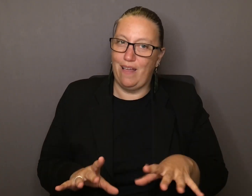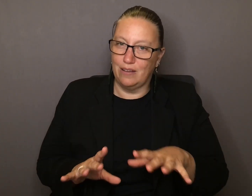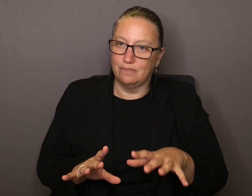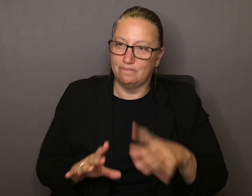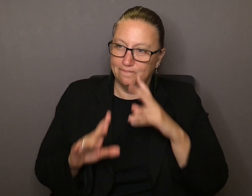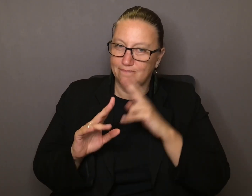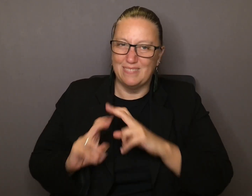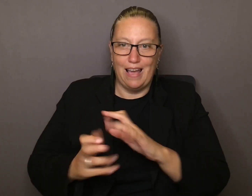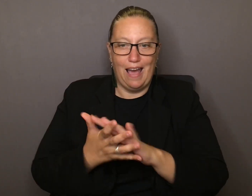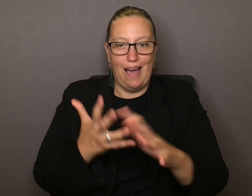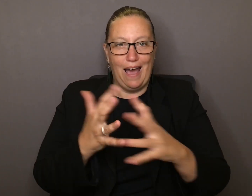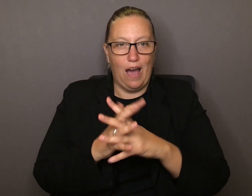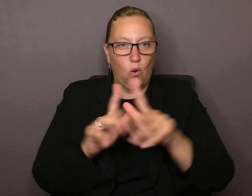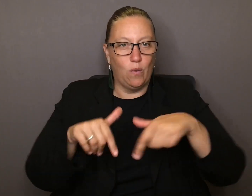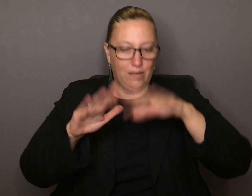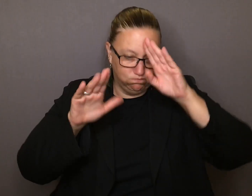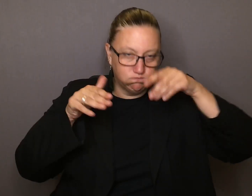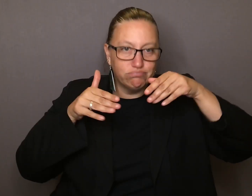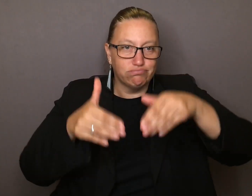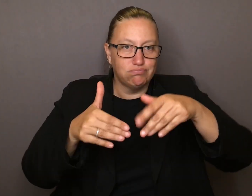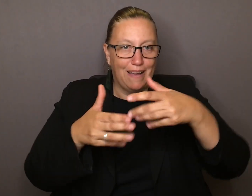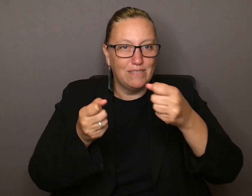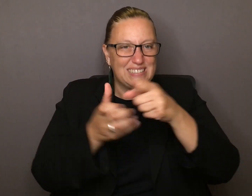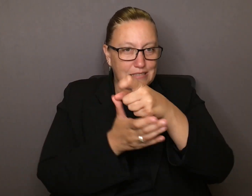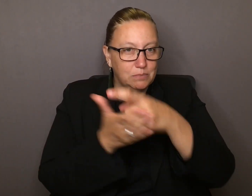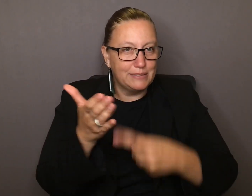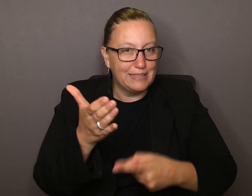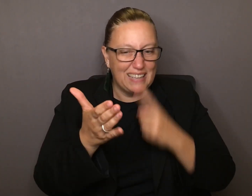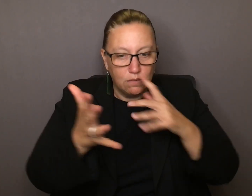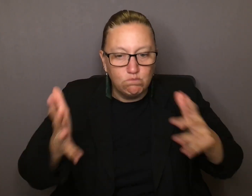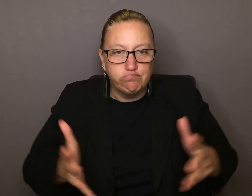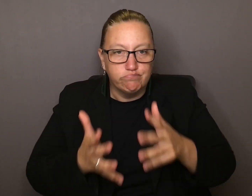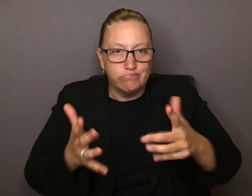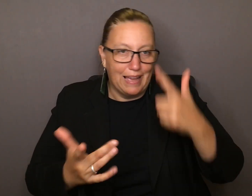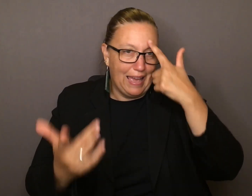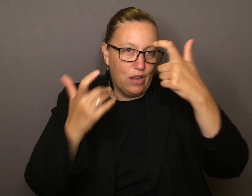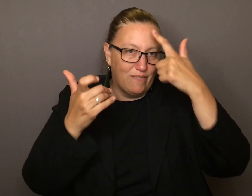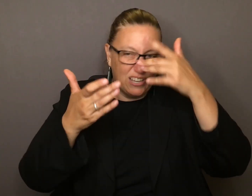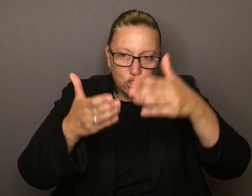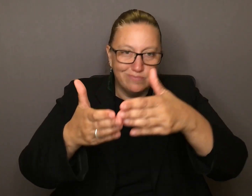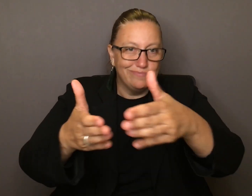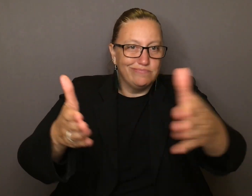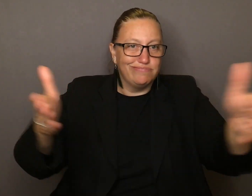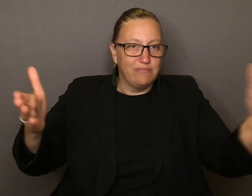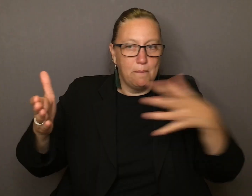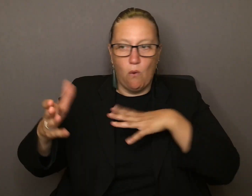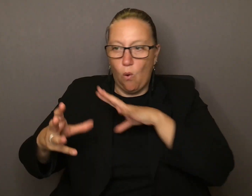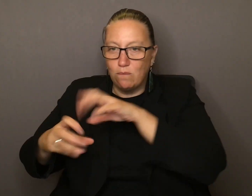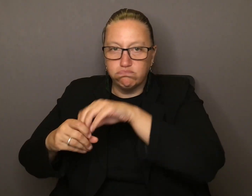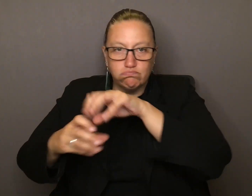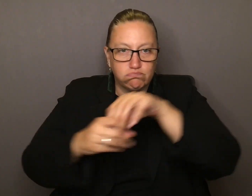centering disability can drive innovation and expand equity, diversity, and inclusion in health